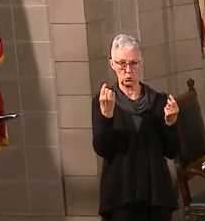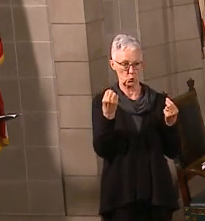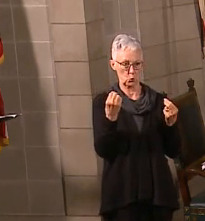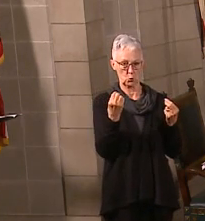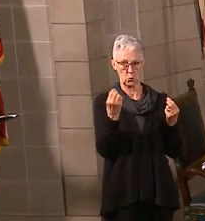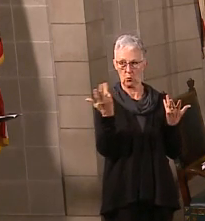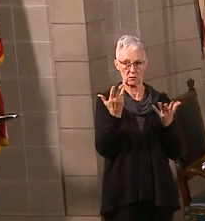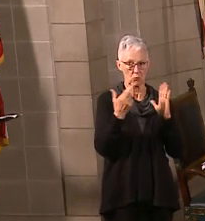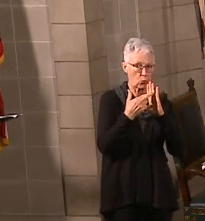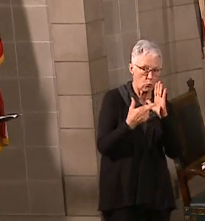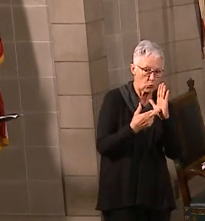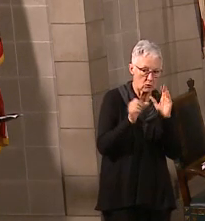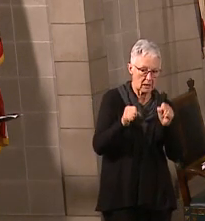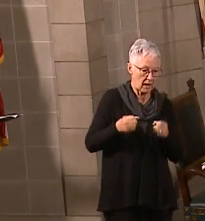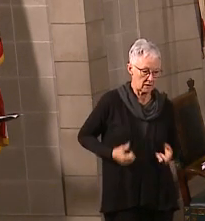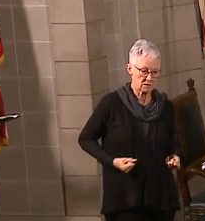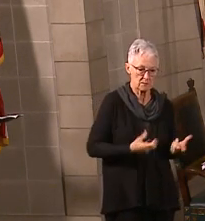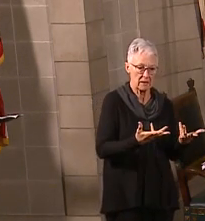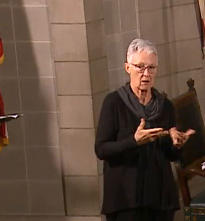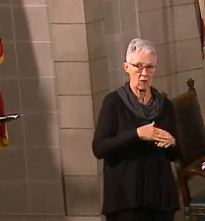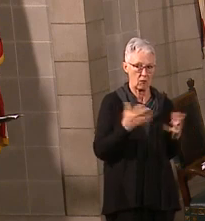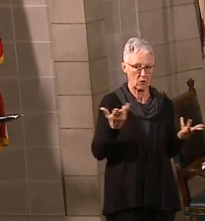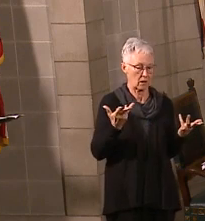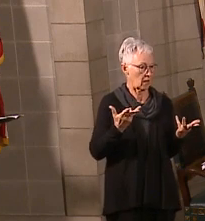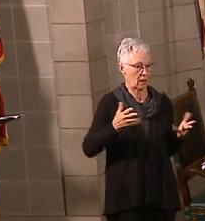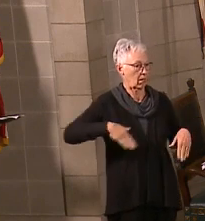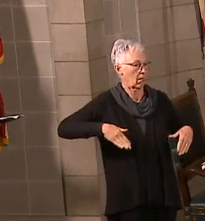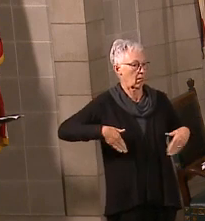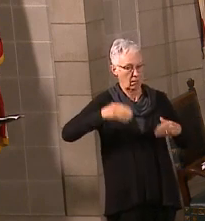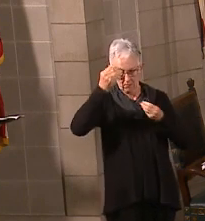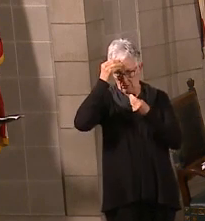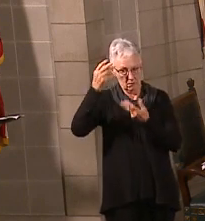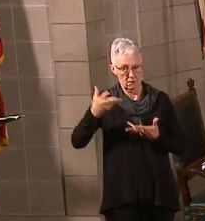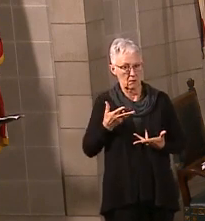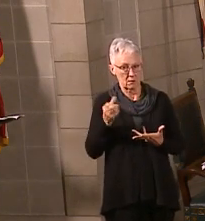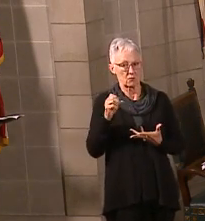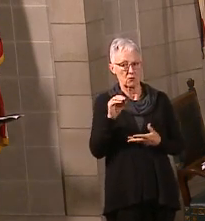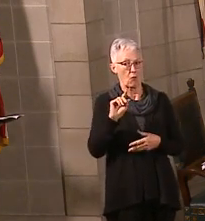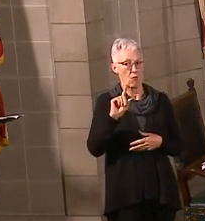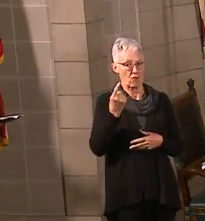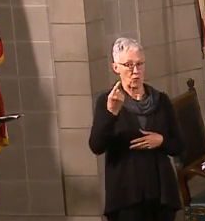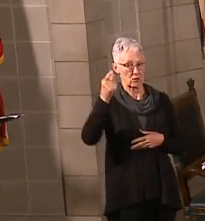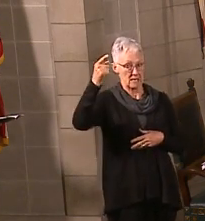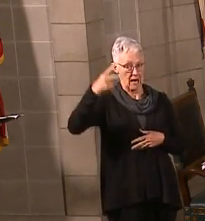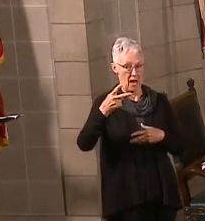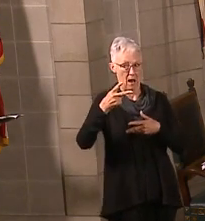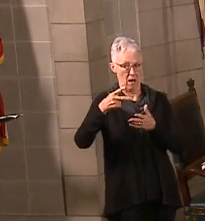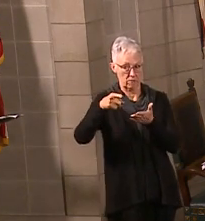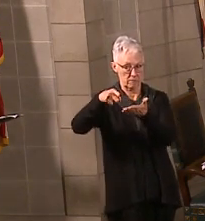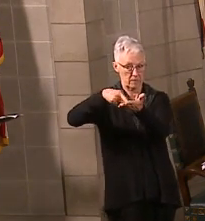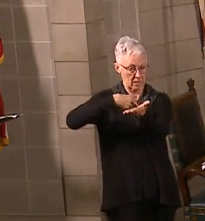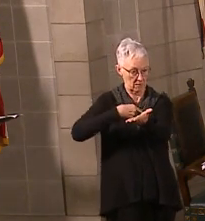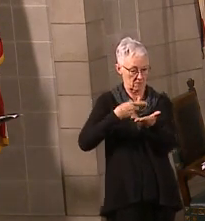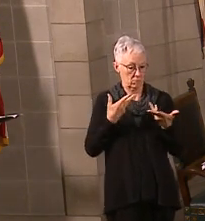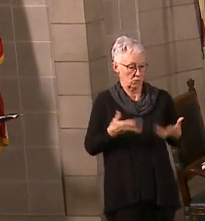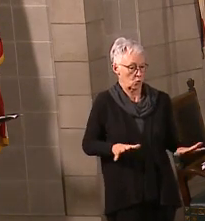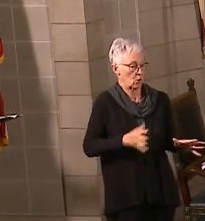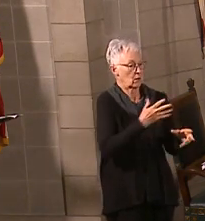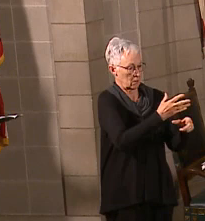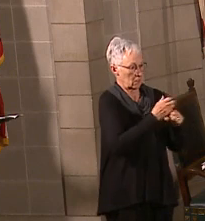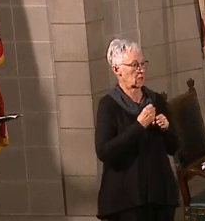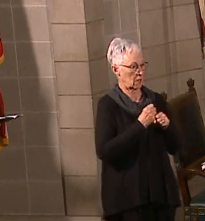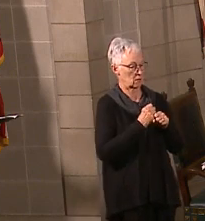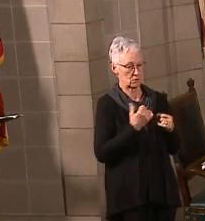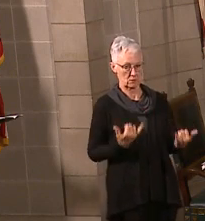Treasury to give us some guidance with regard to that. But at least the first half of that payment to the state of Nebraska has been received to be able to help us pay